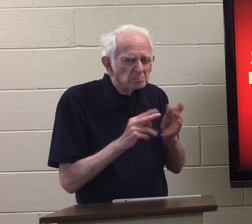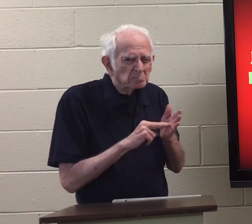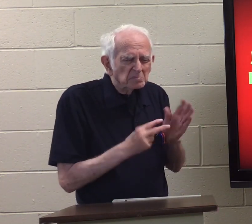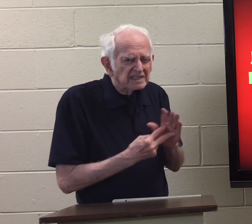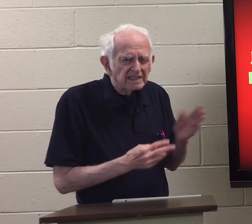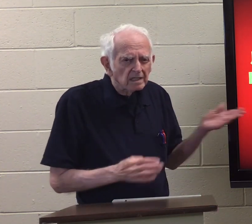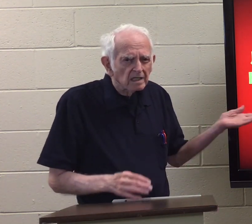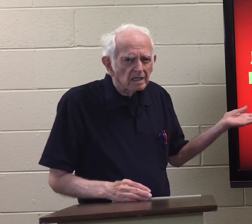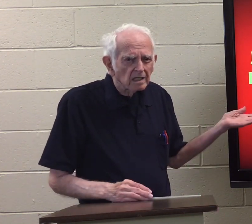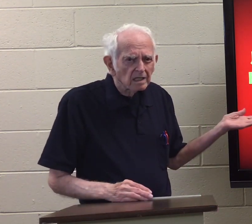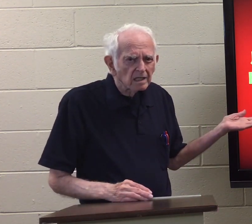What did Jesus mean?